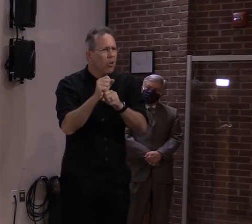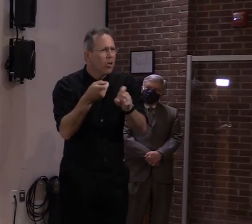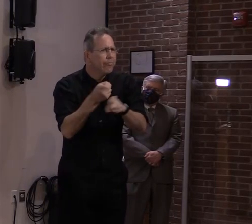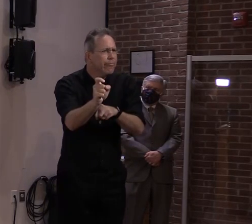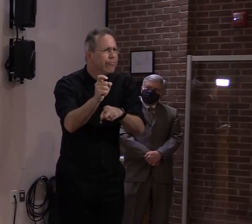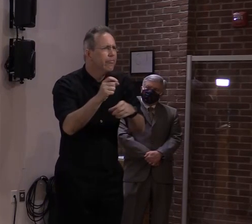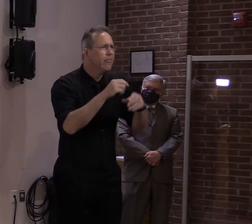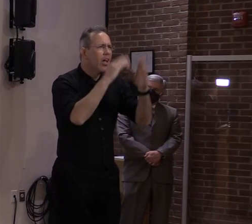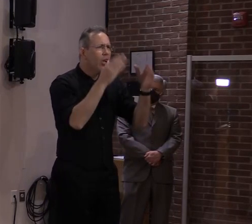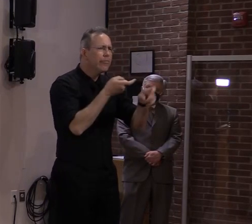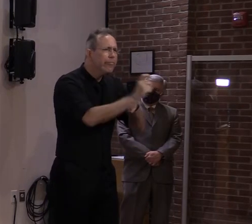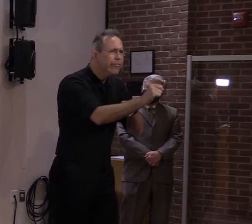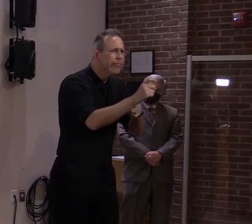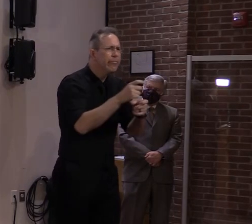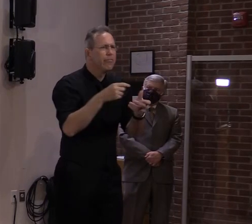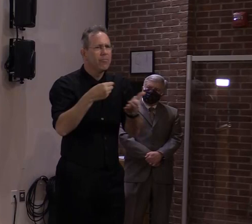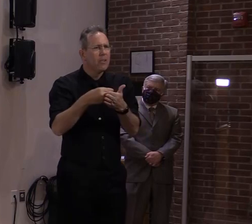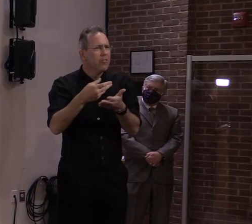had to go through,